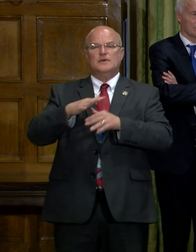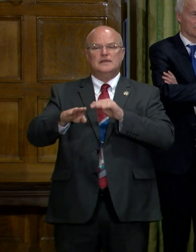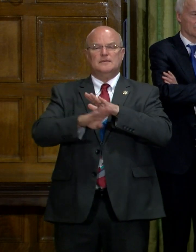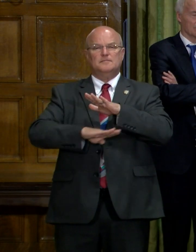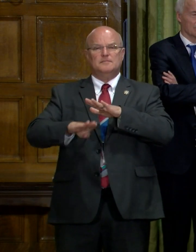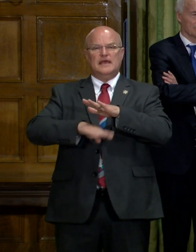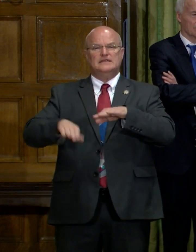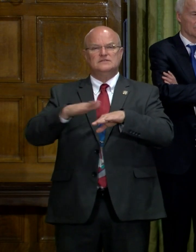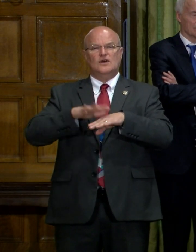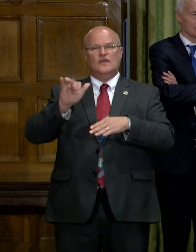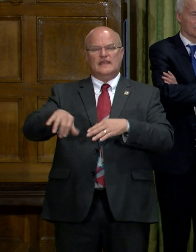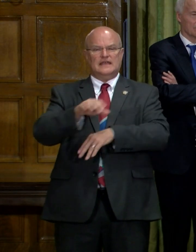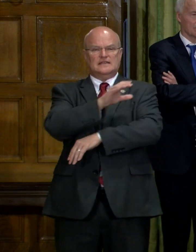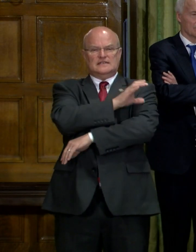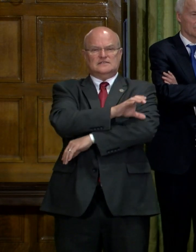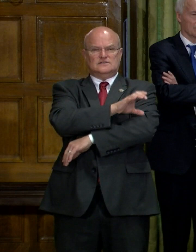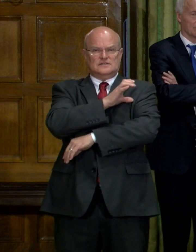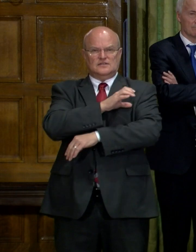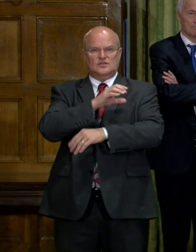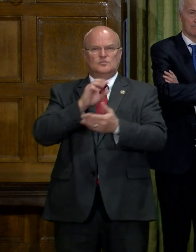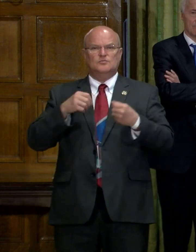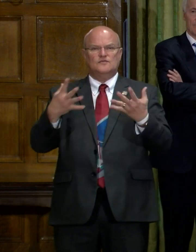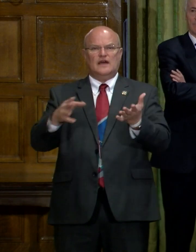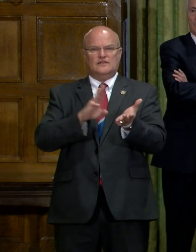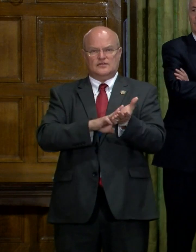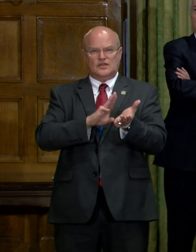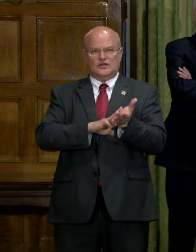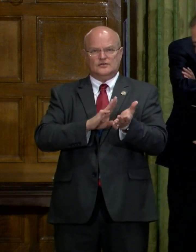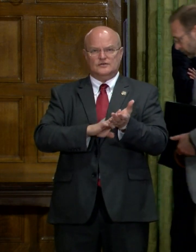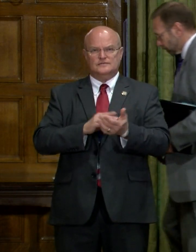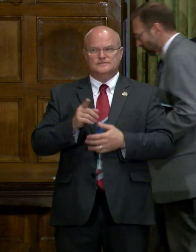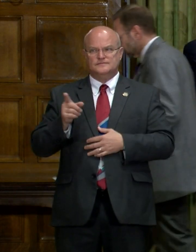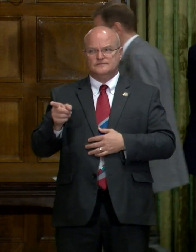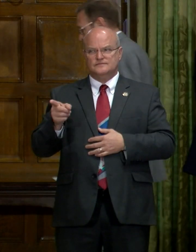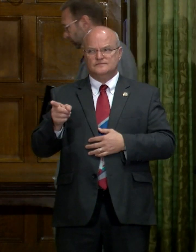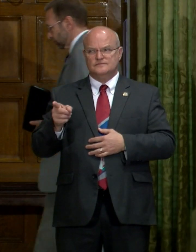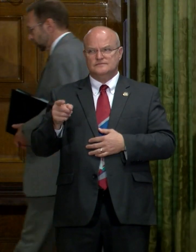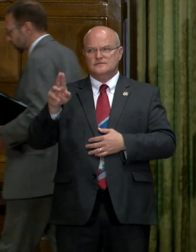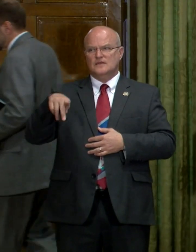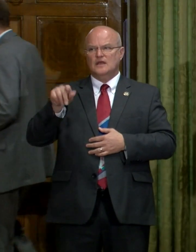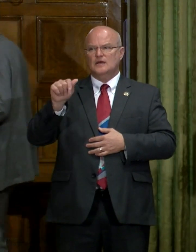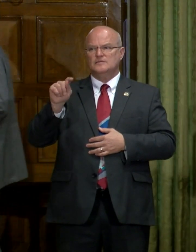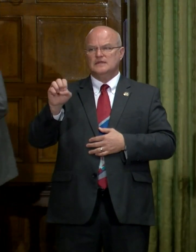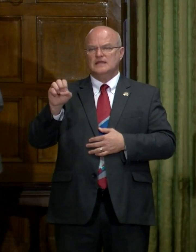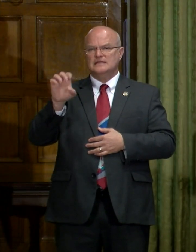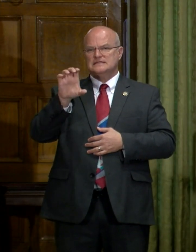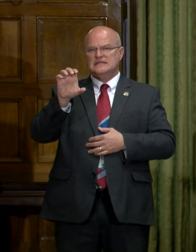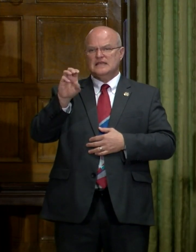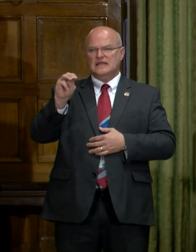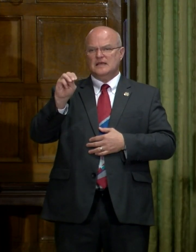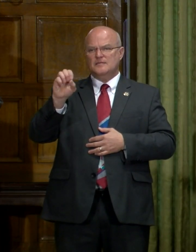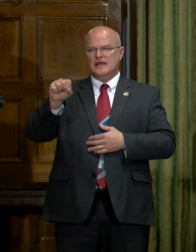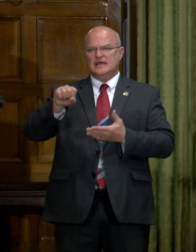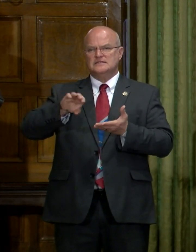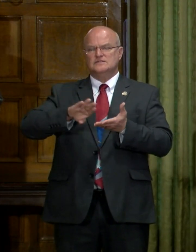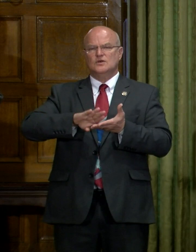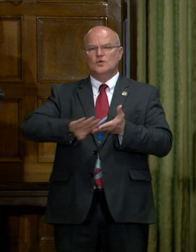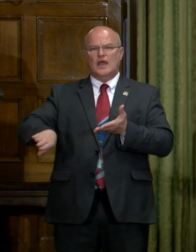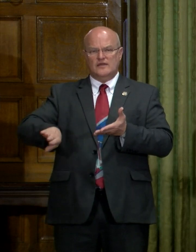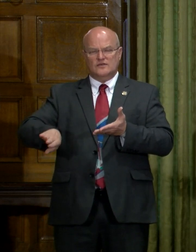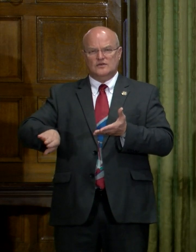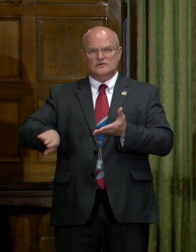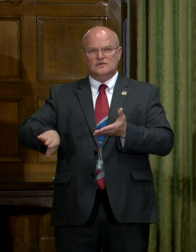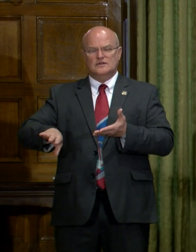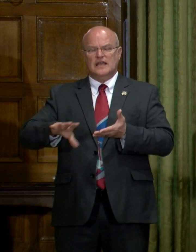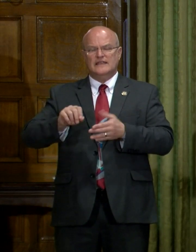made by that clinical provider. Do we have an update on the CMS waiver and the extra money for healthcare